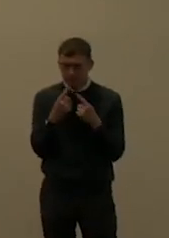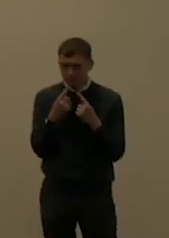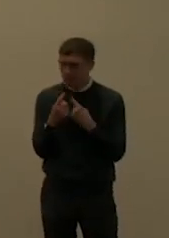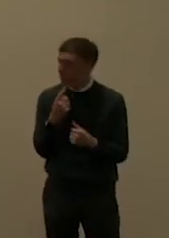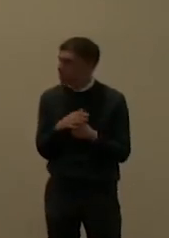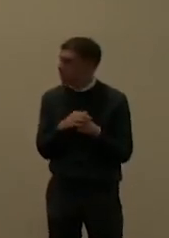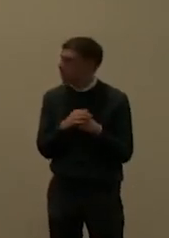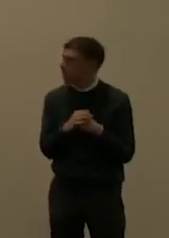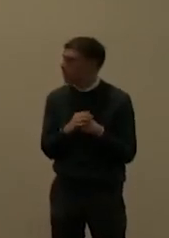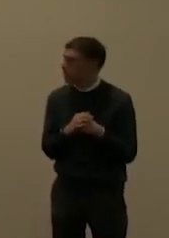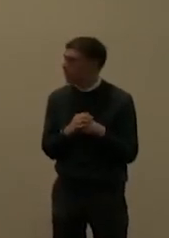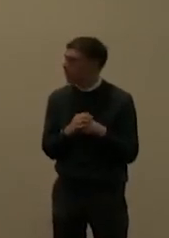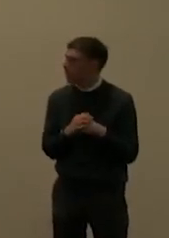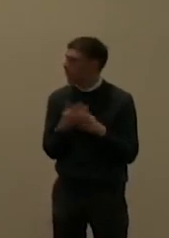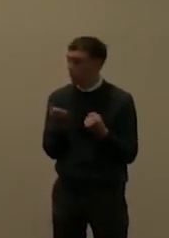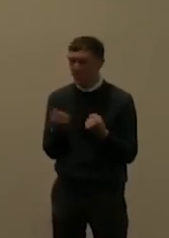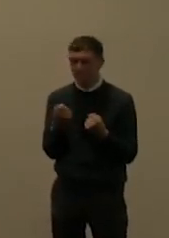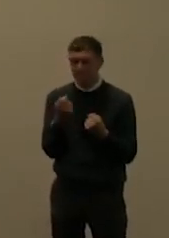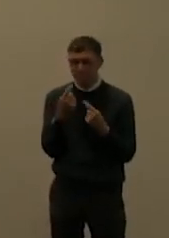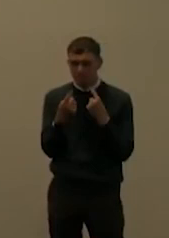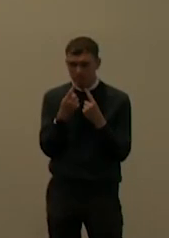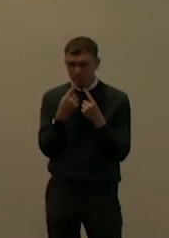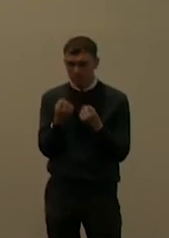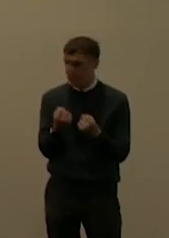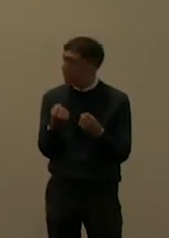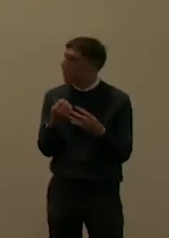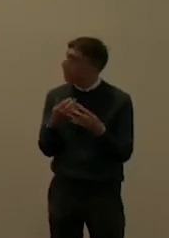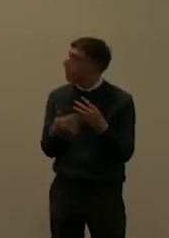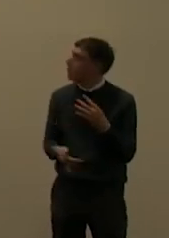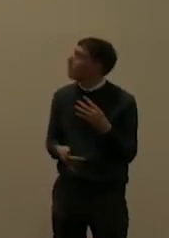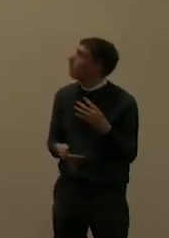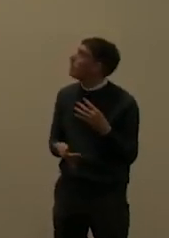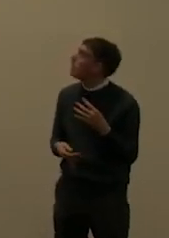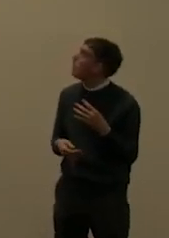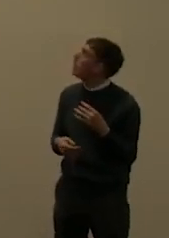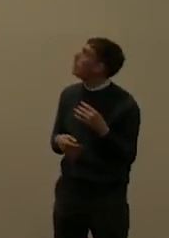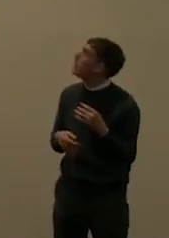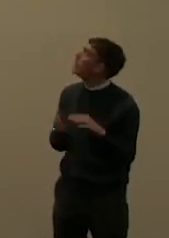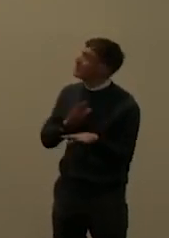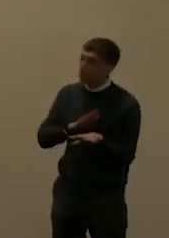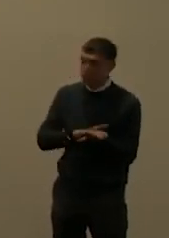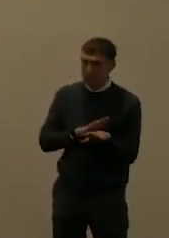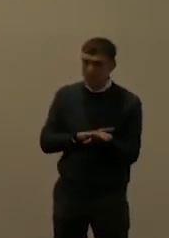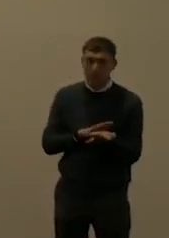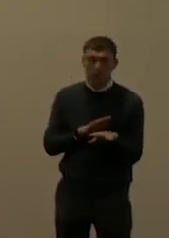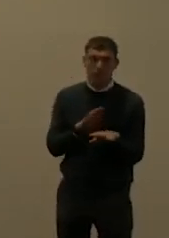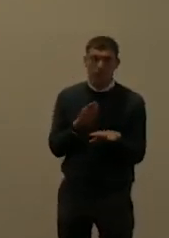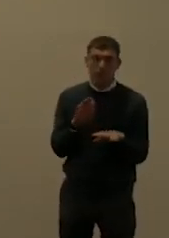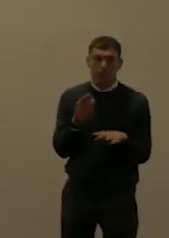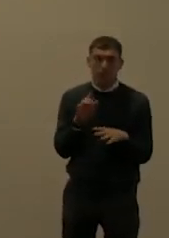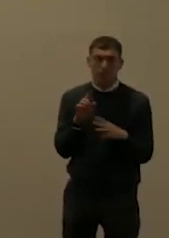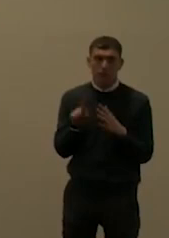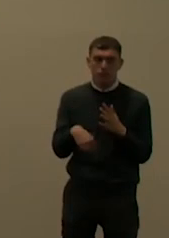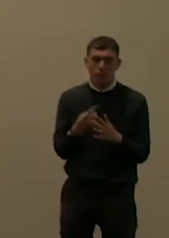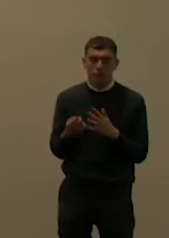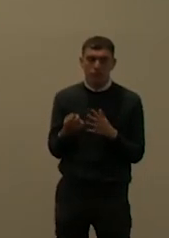you can see here a few details. We have here a round trip time of 30 milliseconds for the